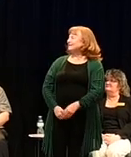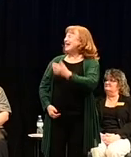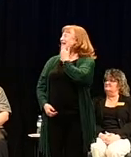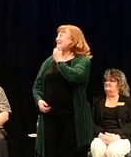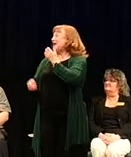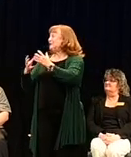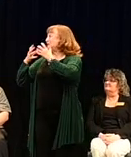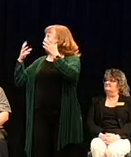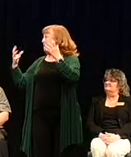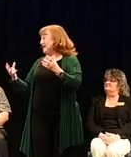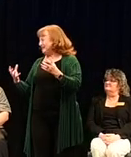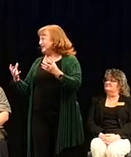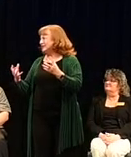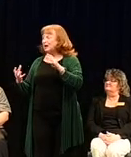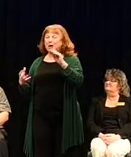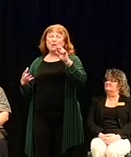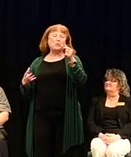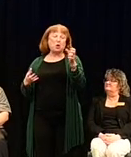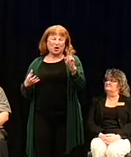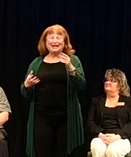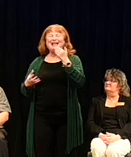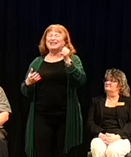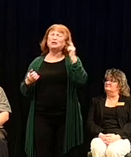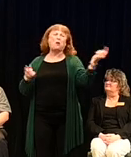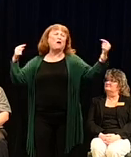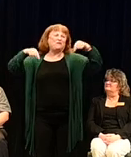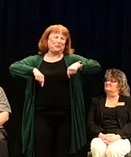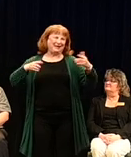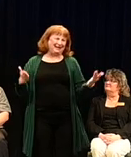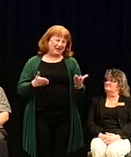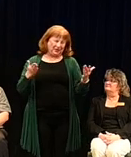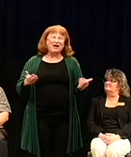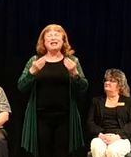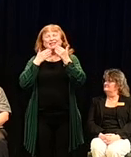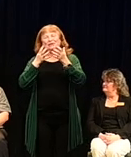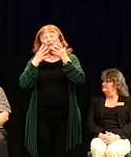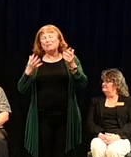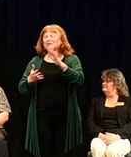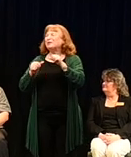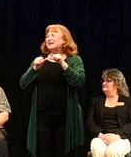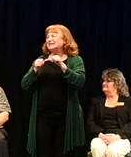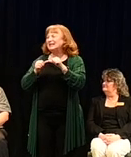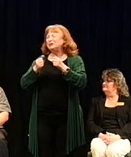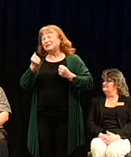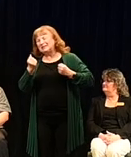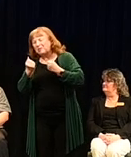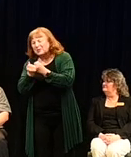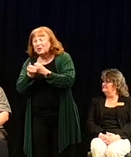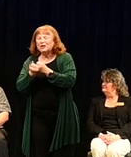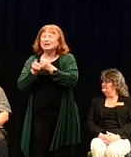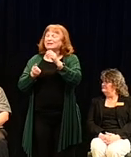Thank you so much, Morgan, and thank you all for being here. Thank you so much for your continued support,